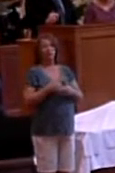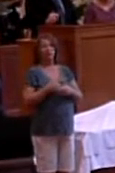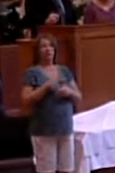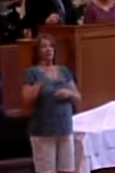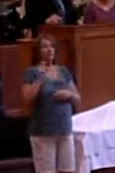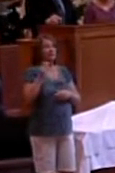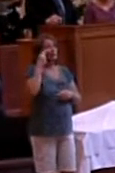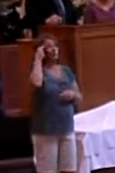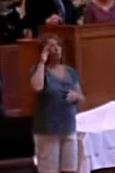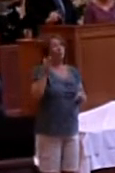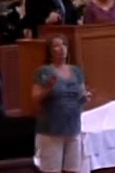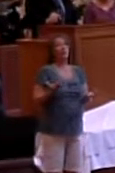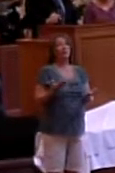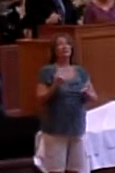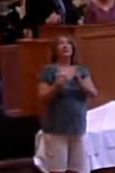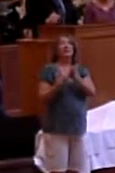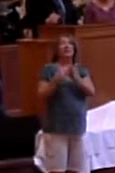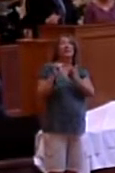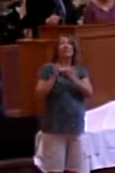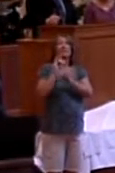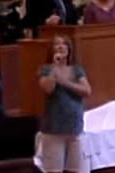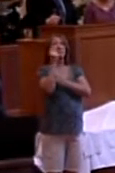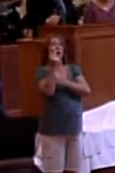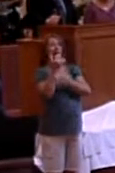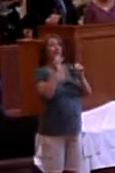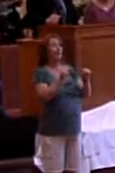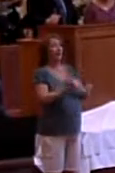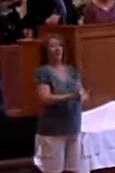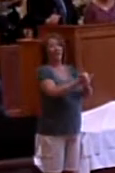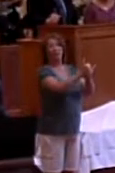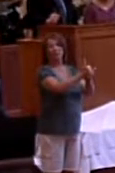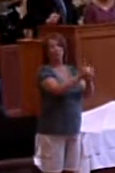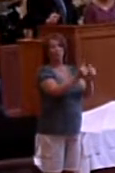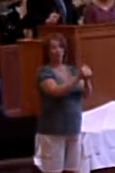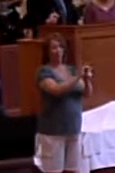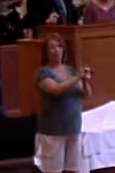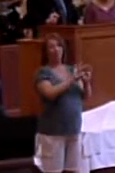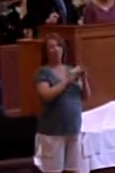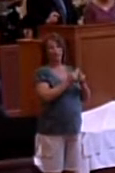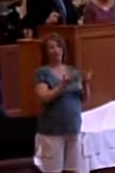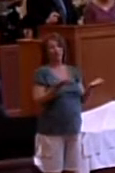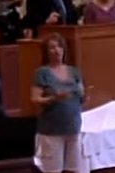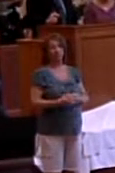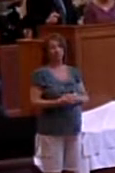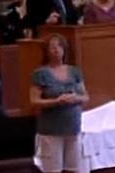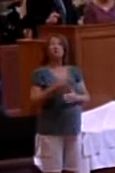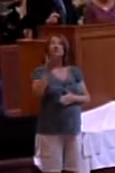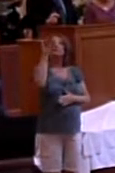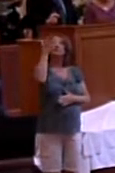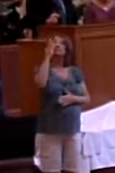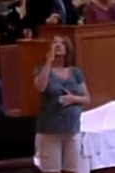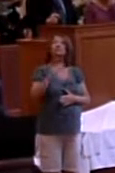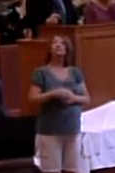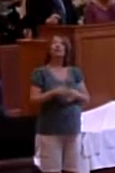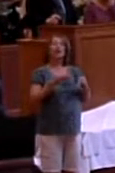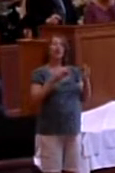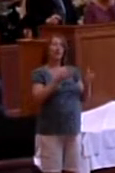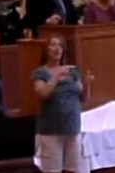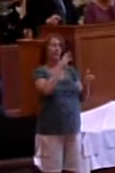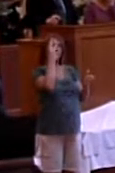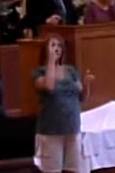a need for something that someone can reach out to this family with. God, just let them